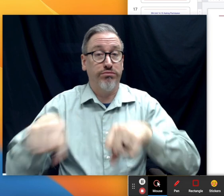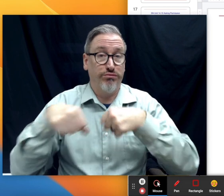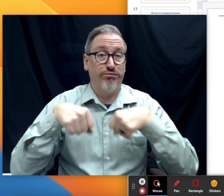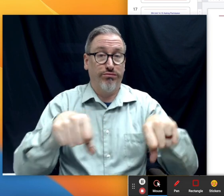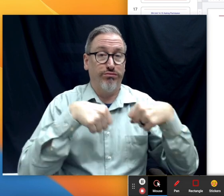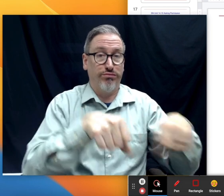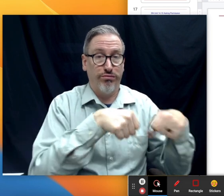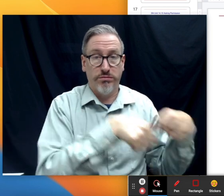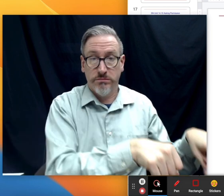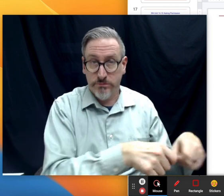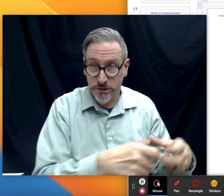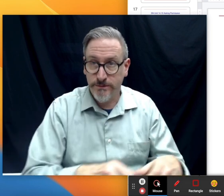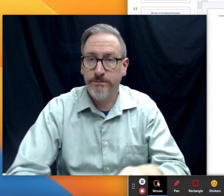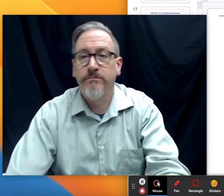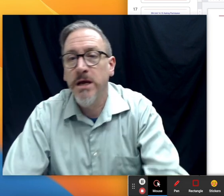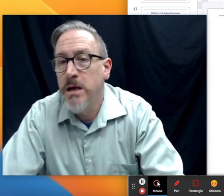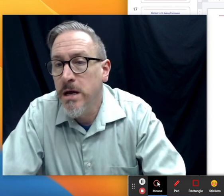Machine